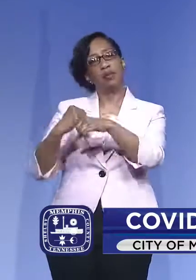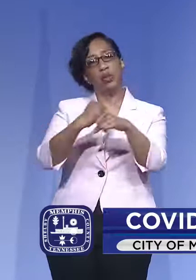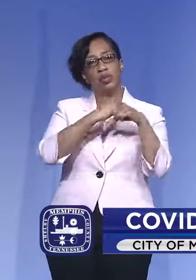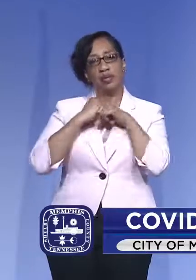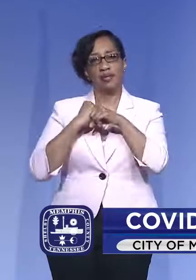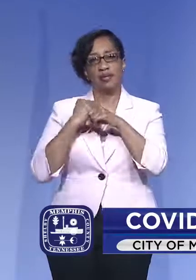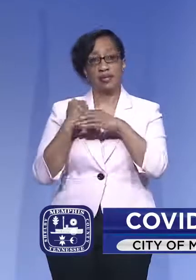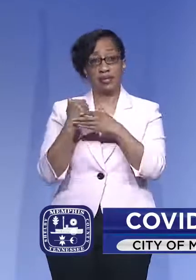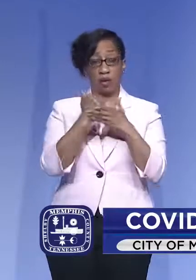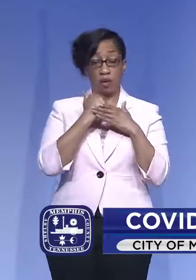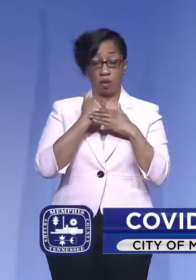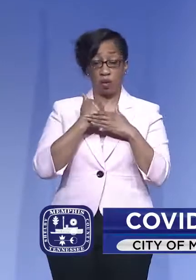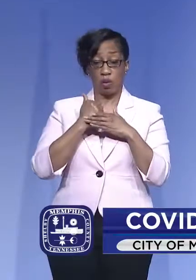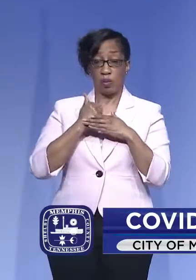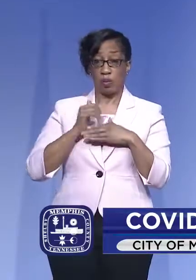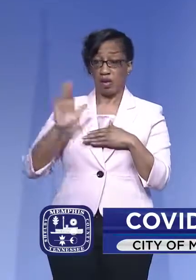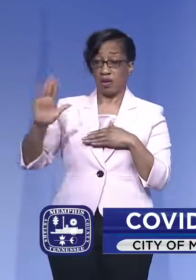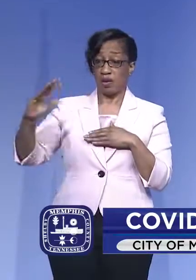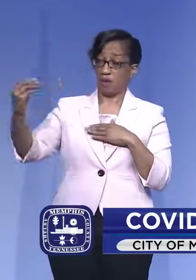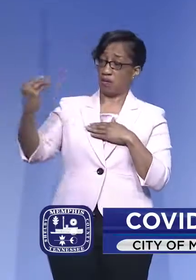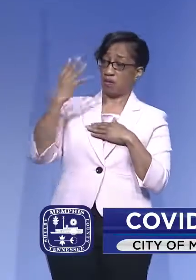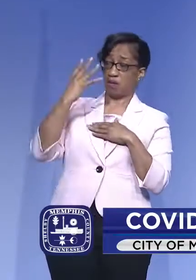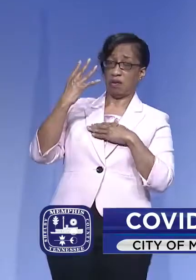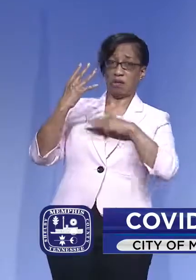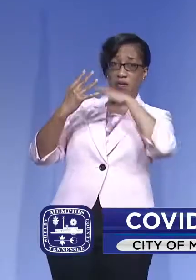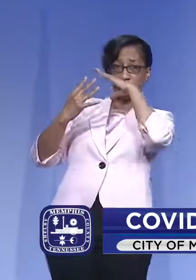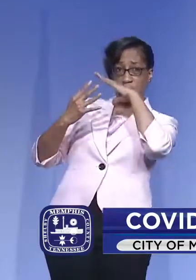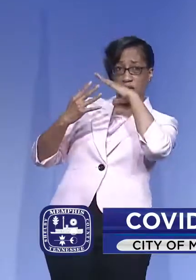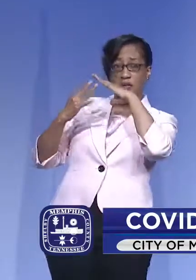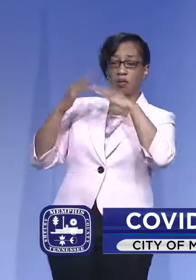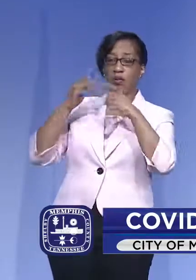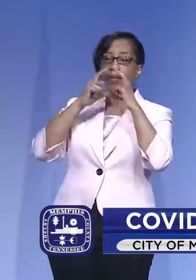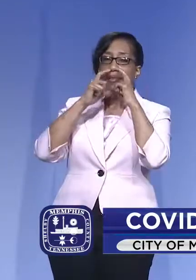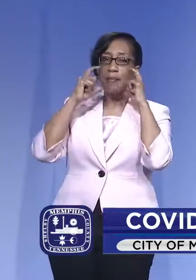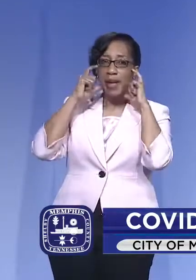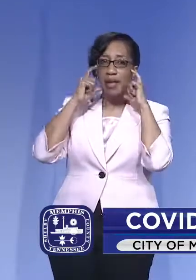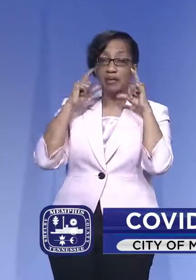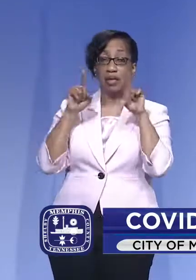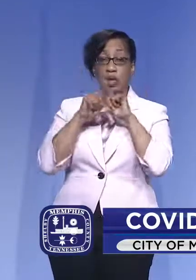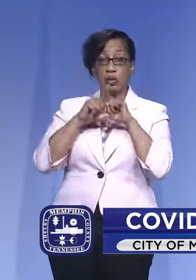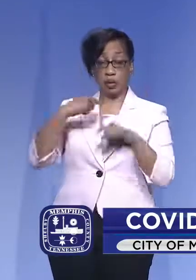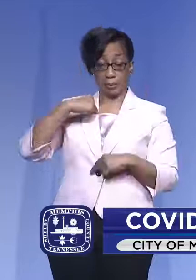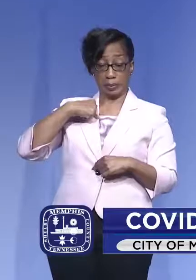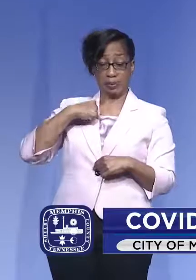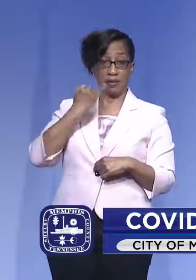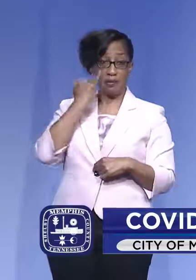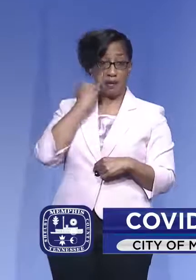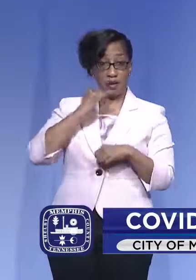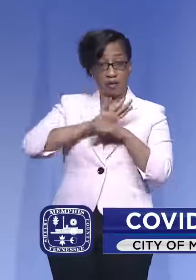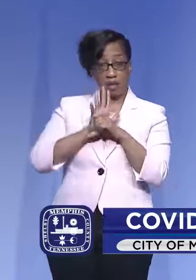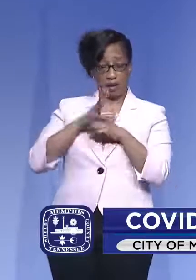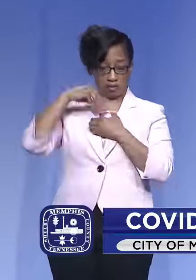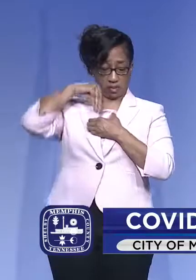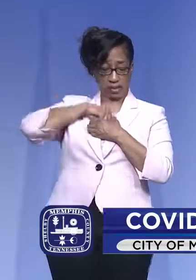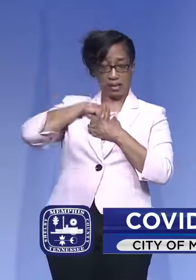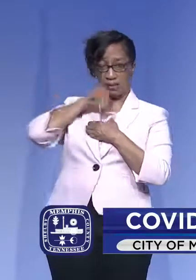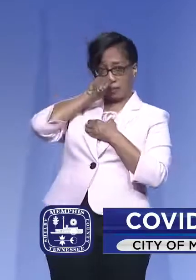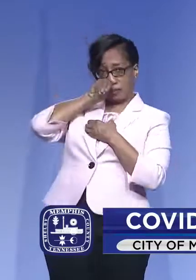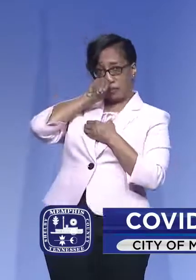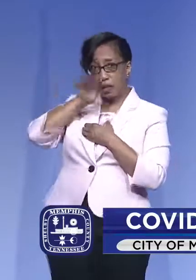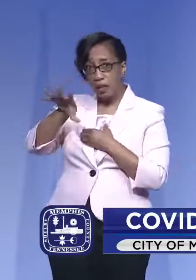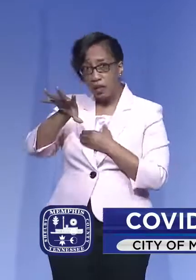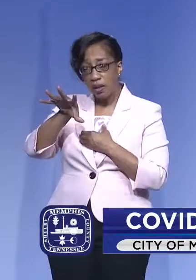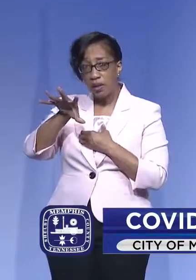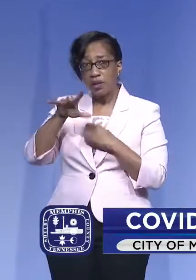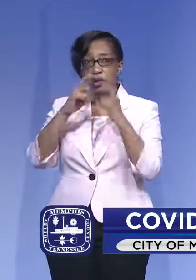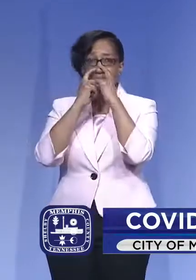protect ourselves from other people's viruses and to prevent us from inadvertently infecting somebody with a virus that we may be shedding that we don't understand we